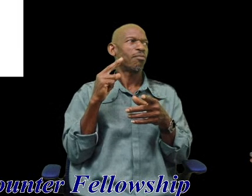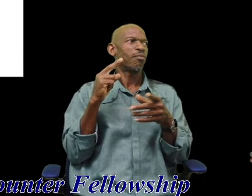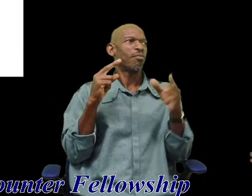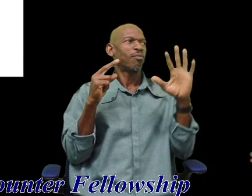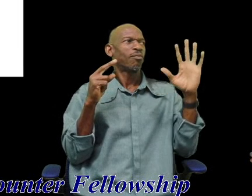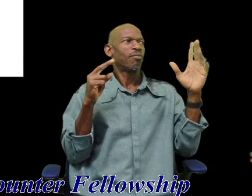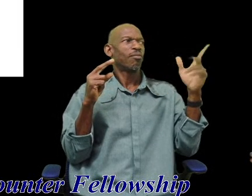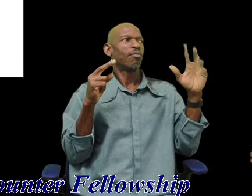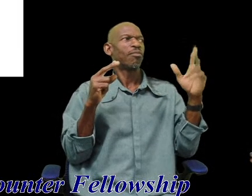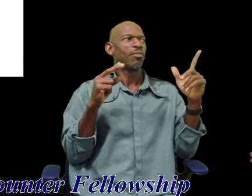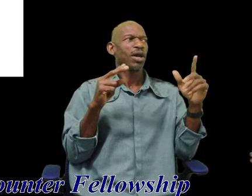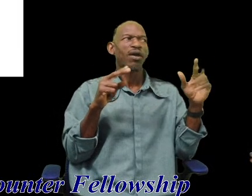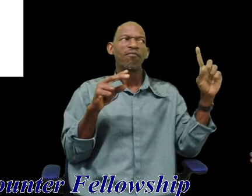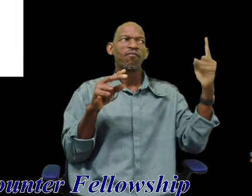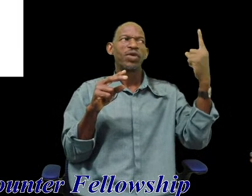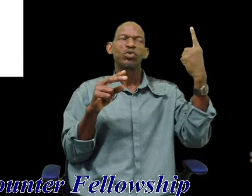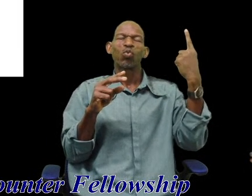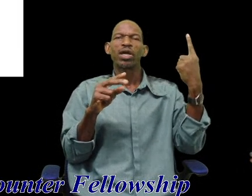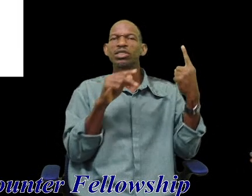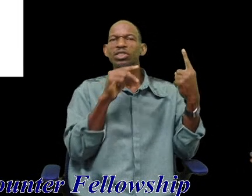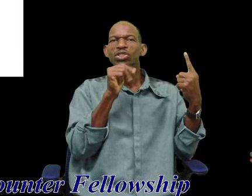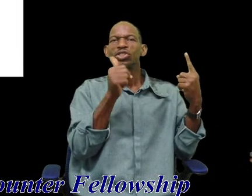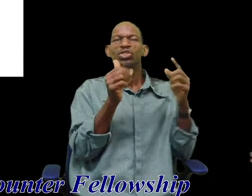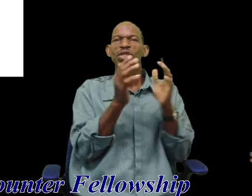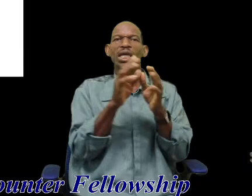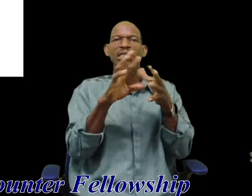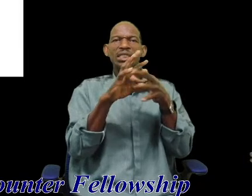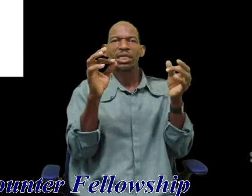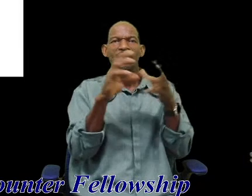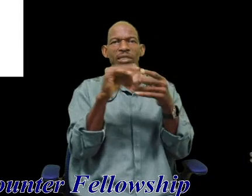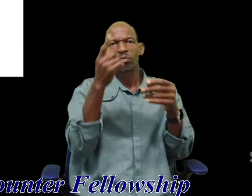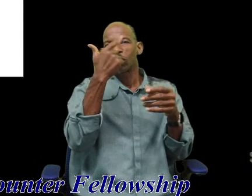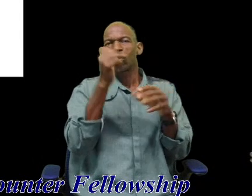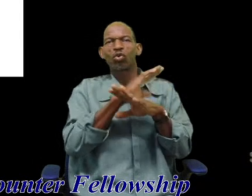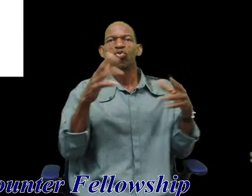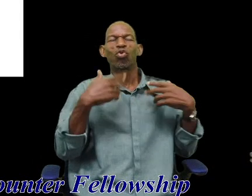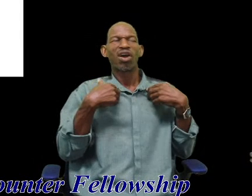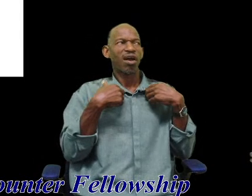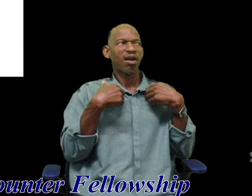is a sentence because belongs is a verb,